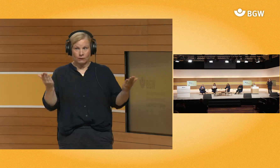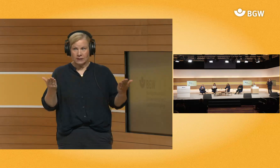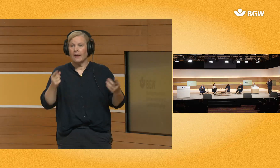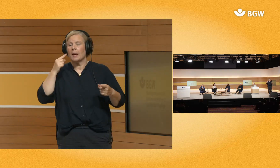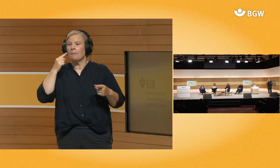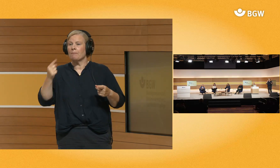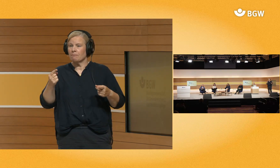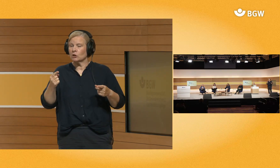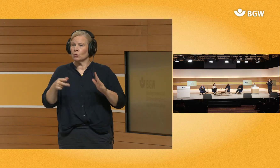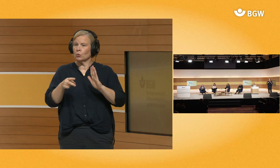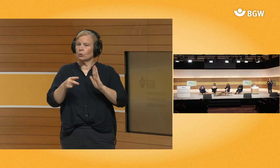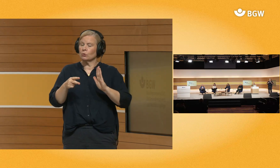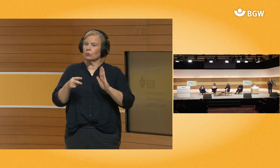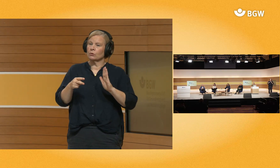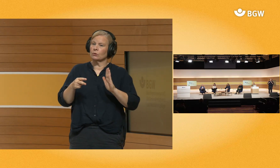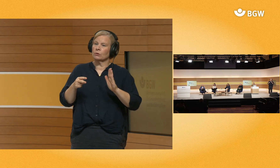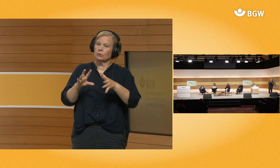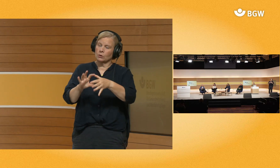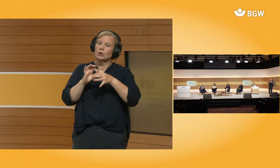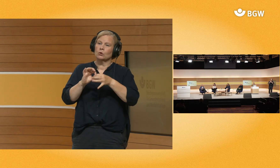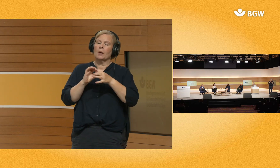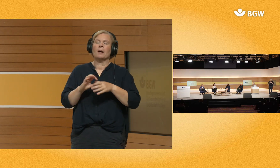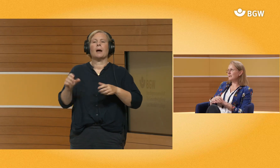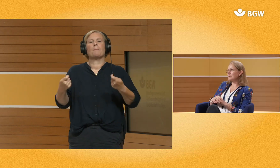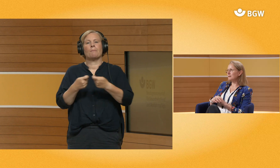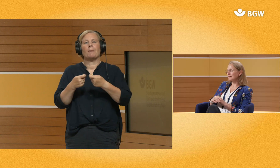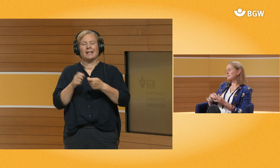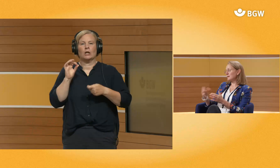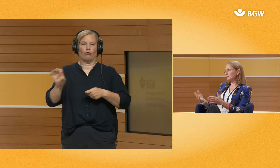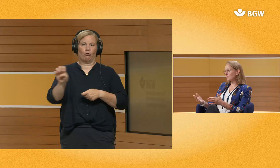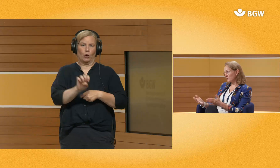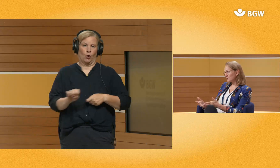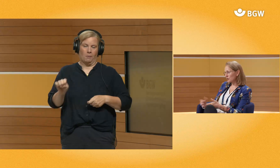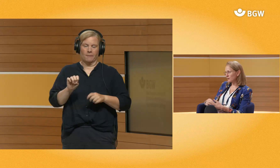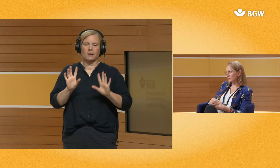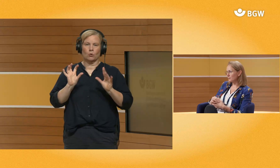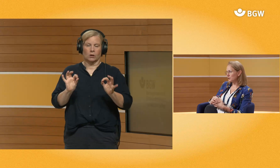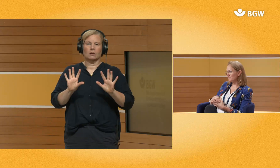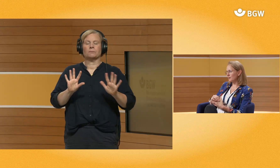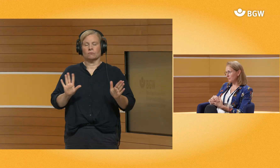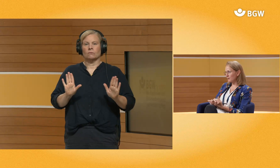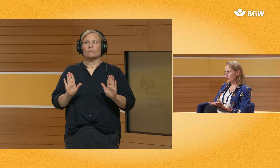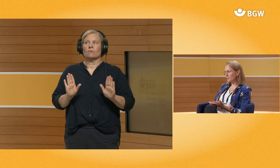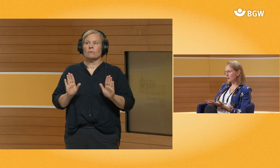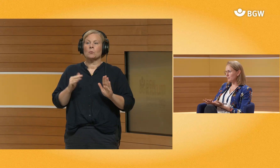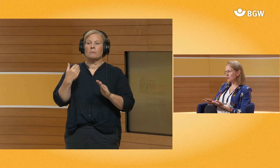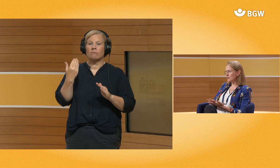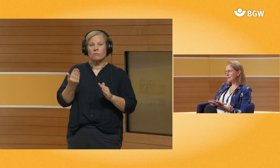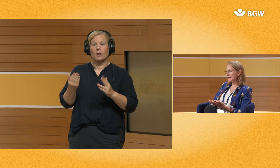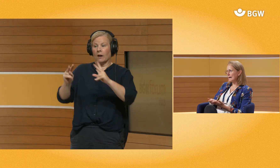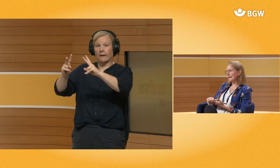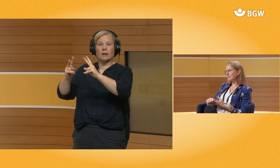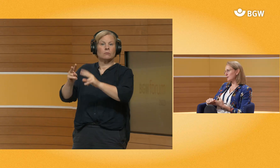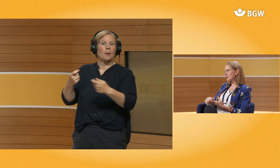Maybe Magnet for Europe. So Magnet for Europe started in, it's a research study which is funded by the European